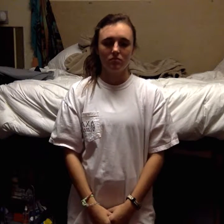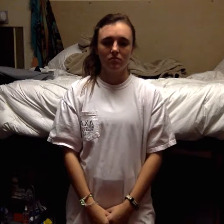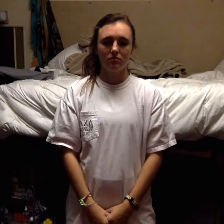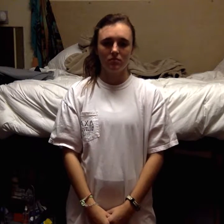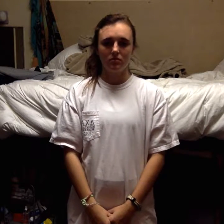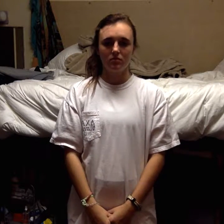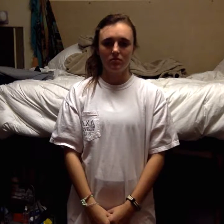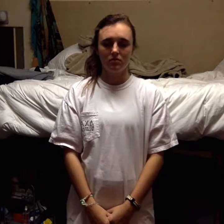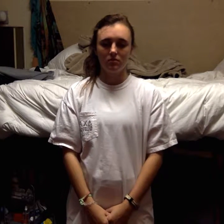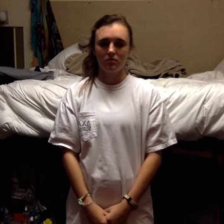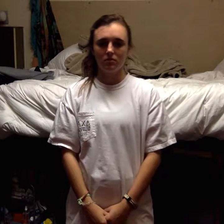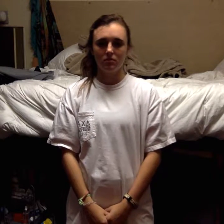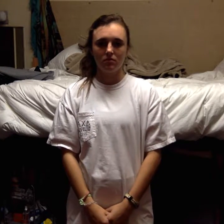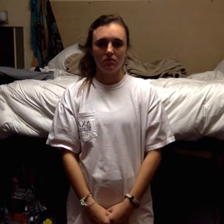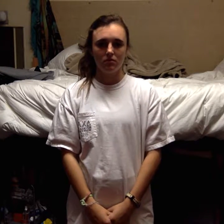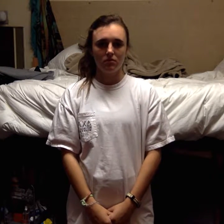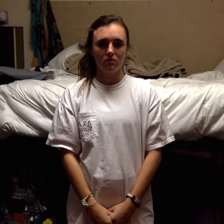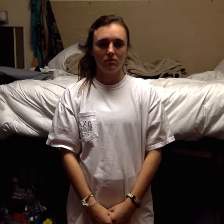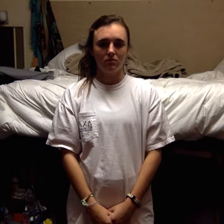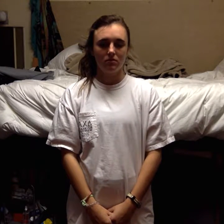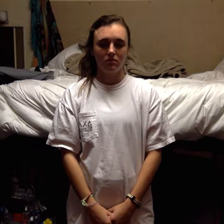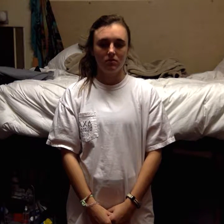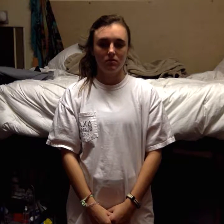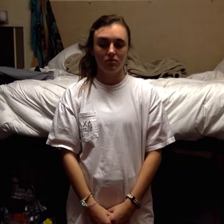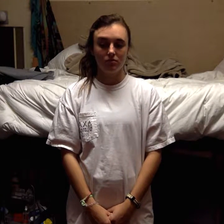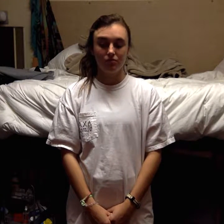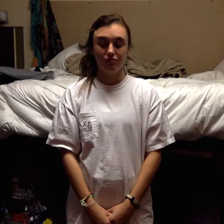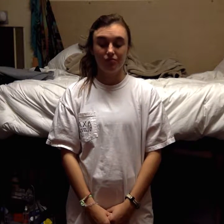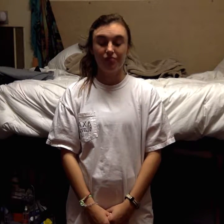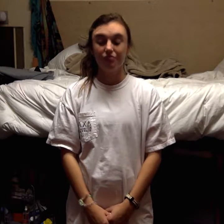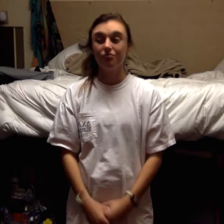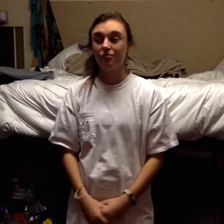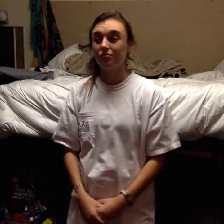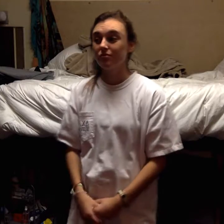to add color to these to show me more reinforcement